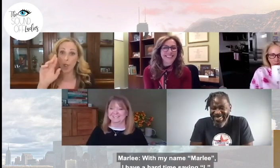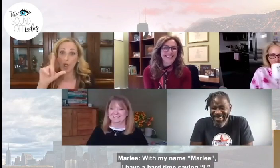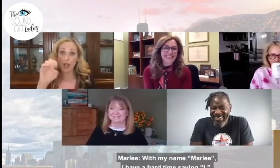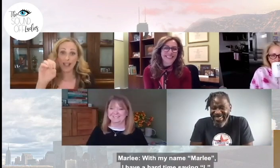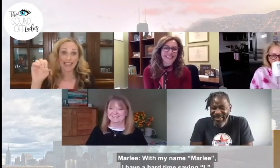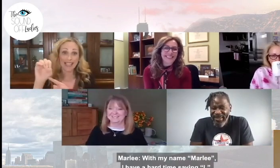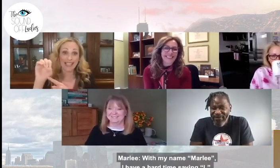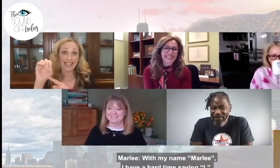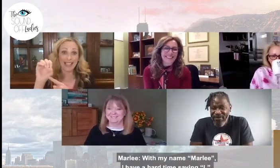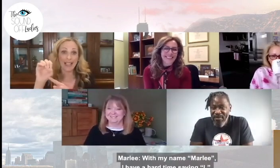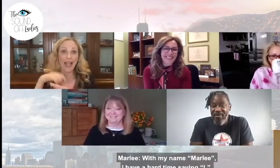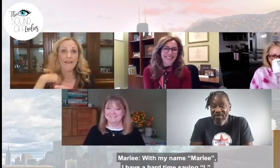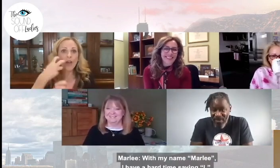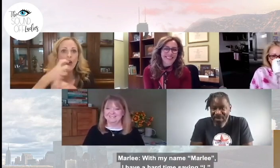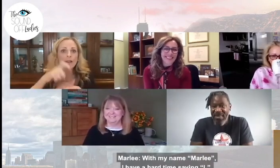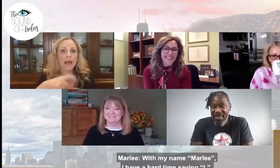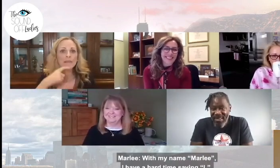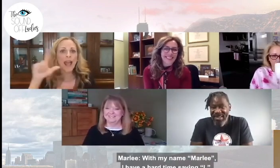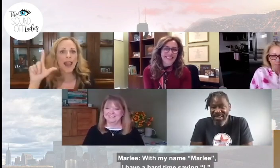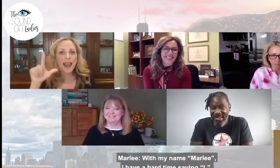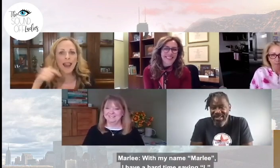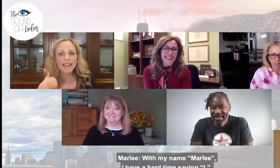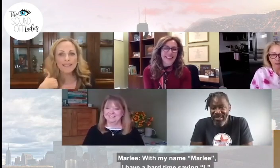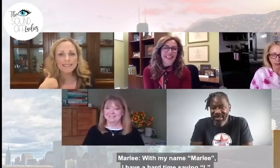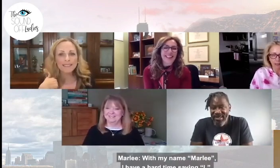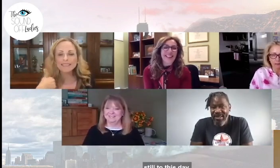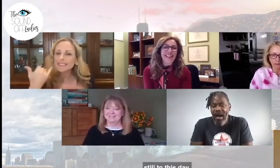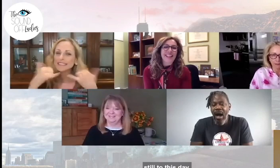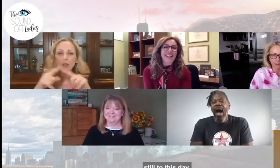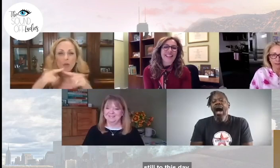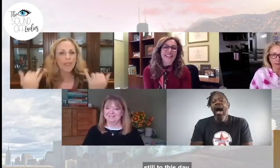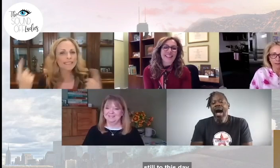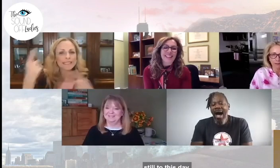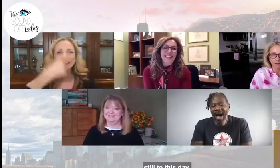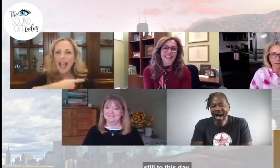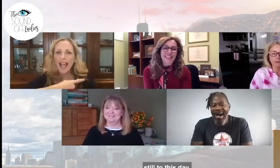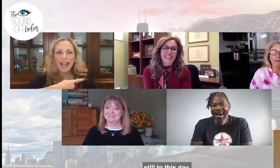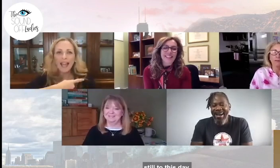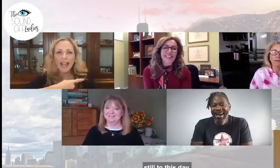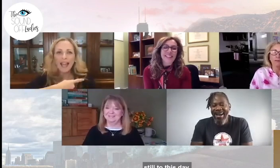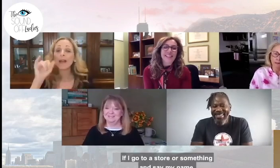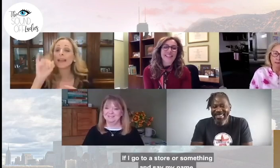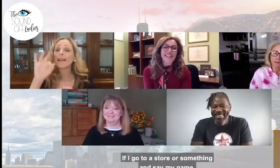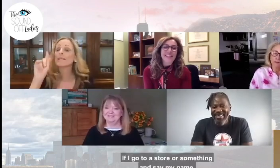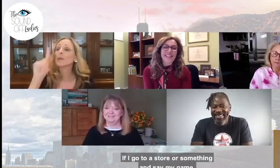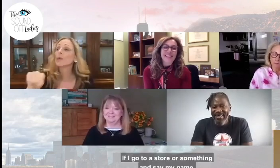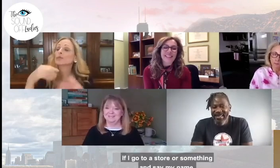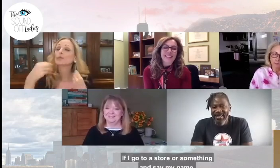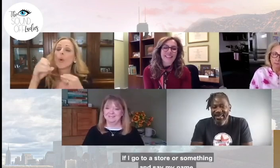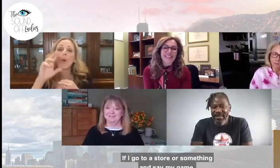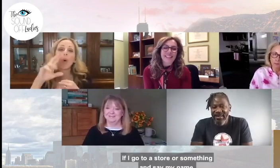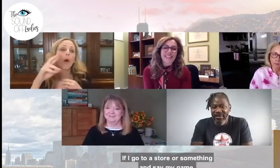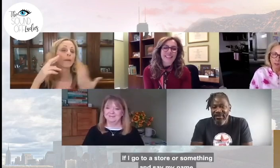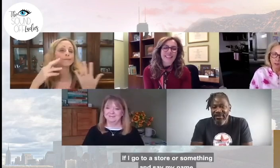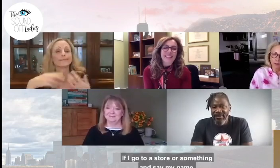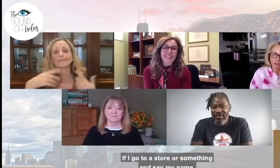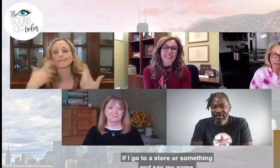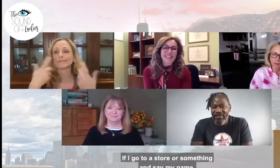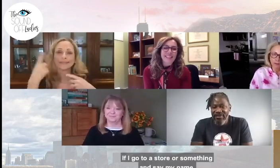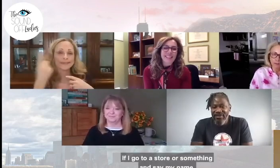I, Marley, have a hard time saying the L. Till this day, when I went to a